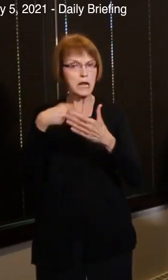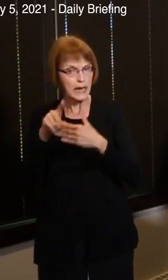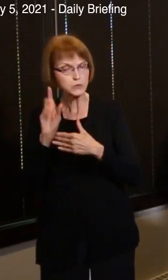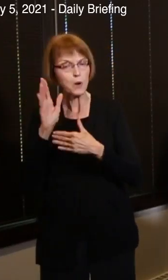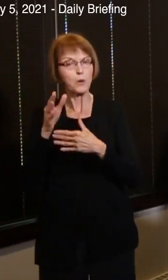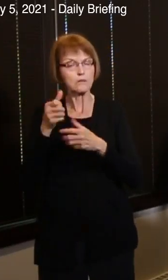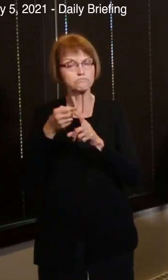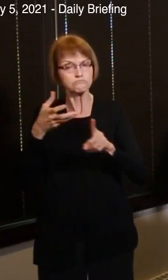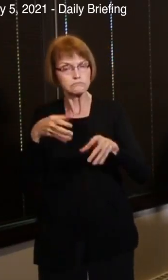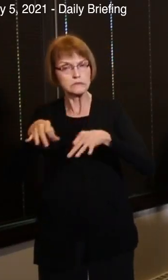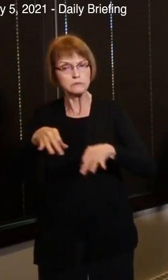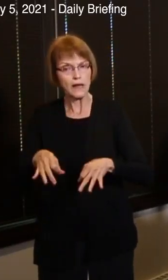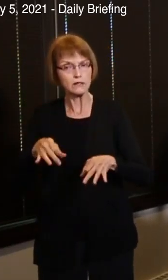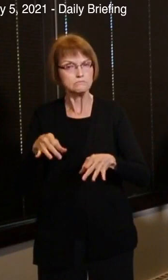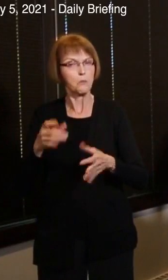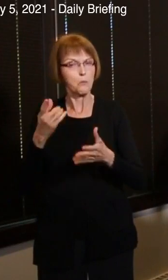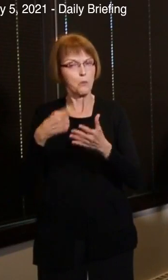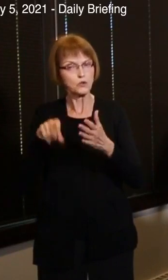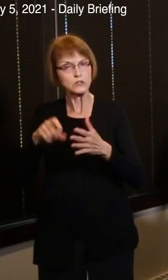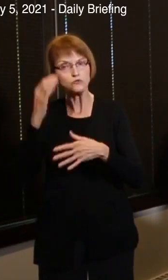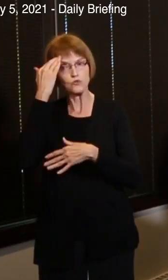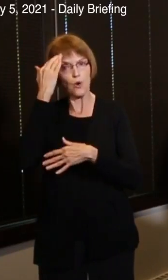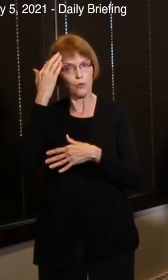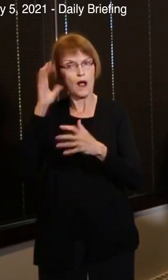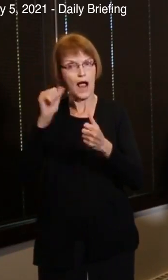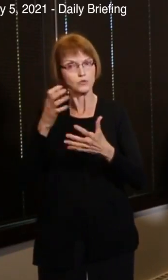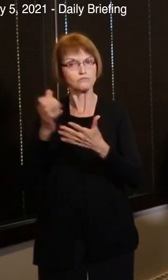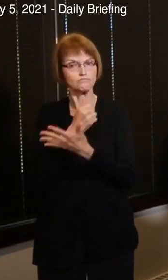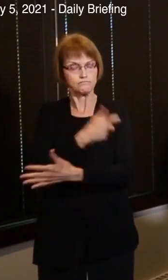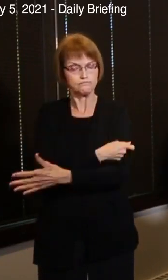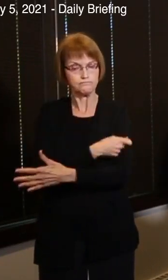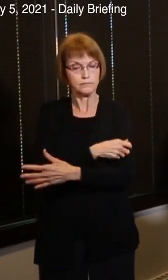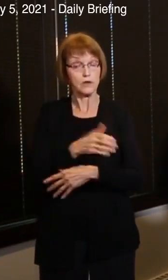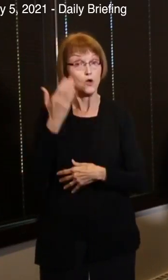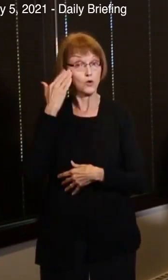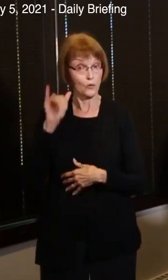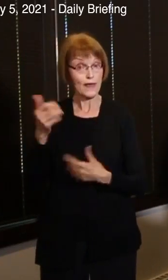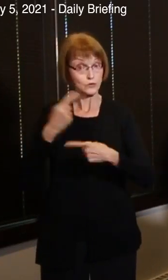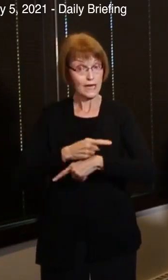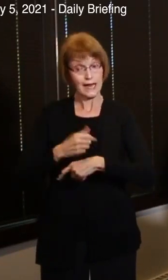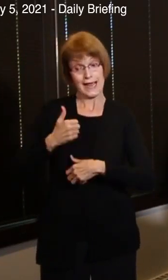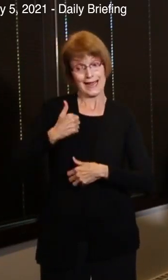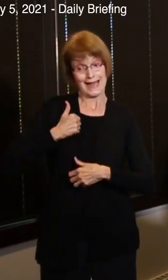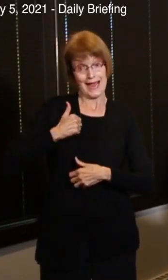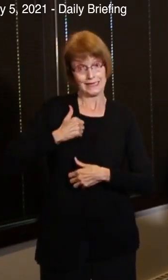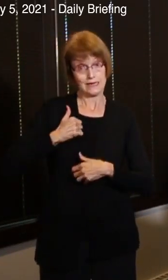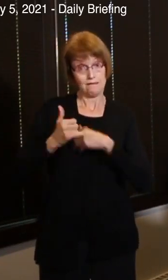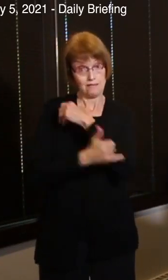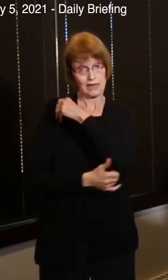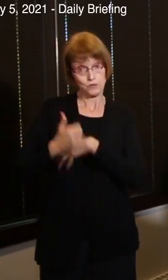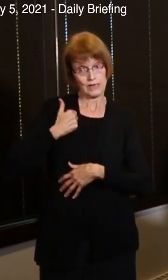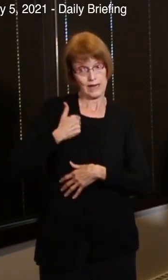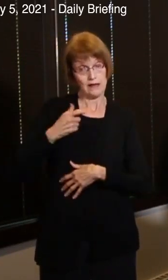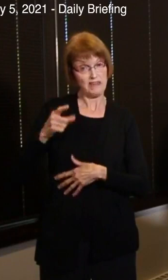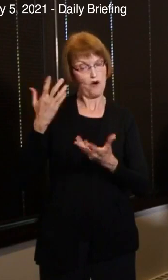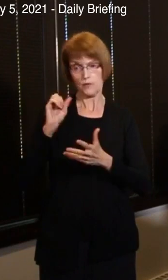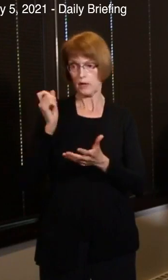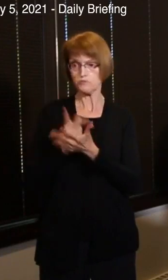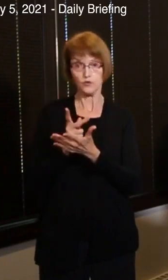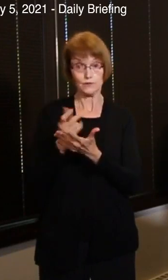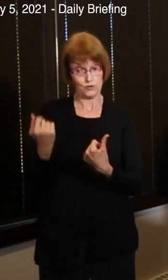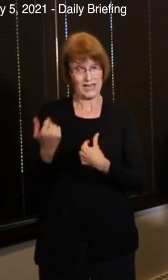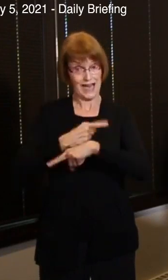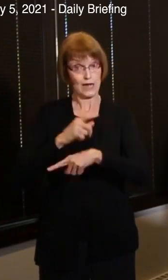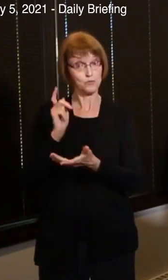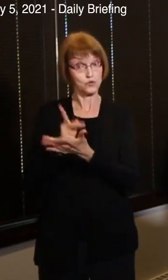briefing. Now, in addition, you may have also heard that Canada today announced that they have already approved it